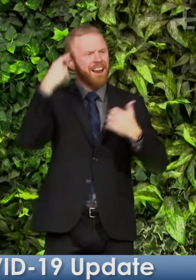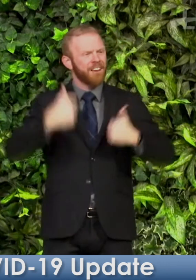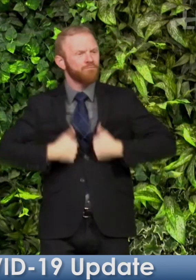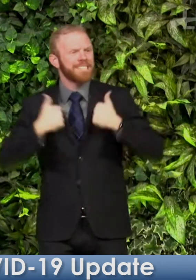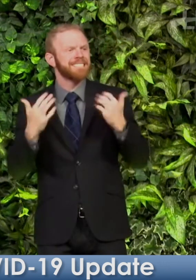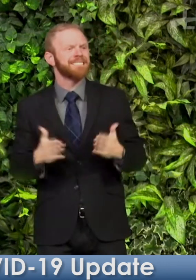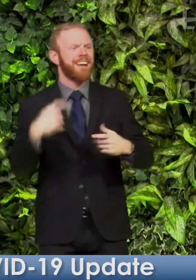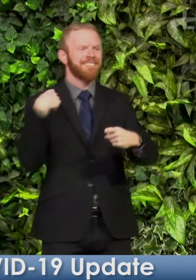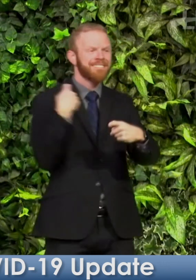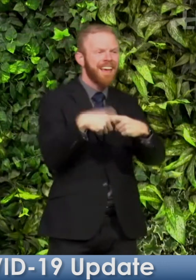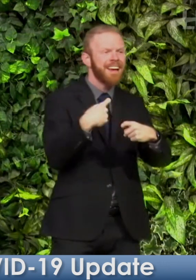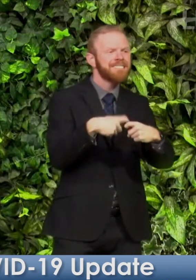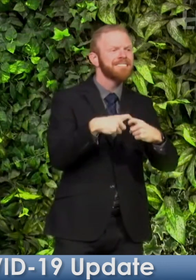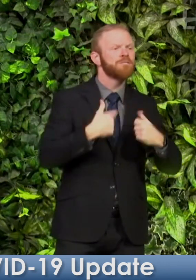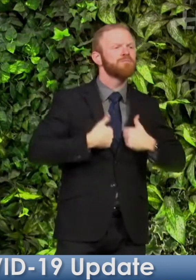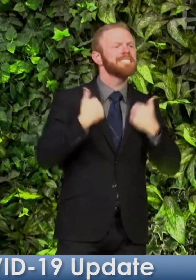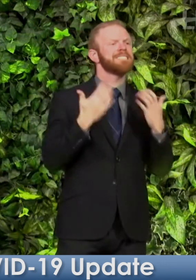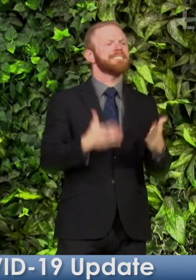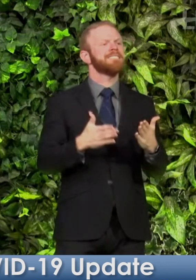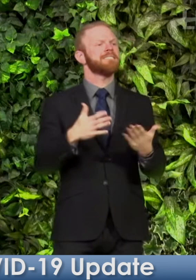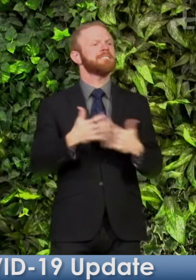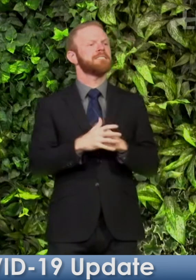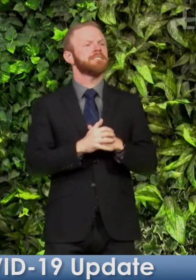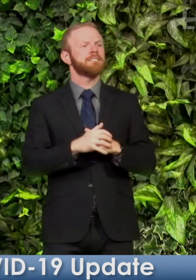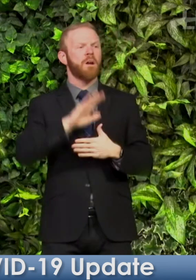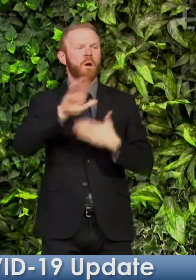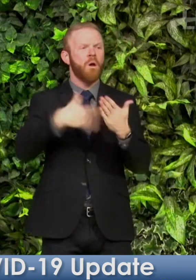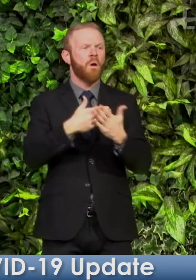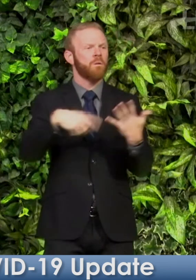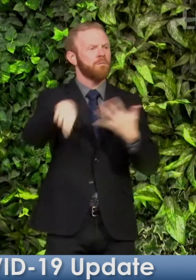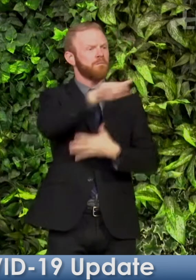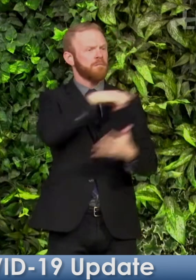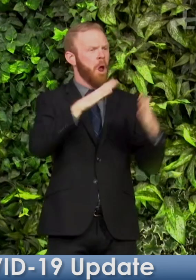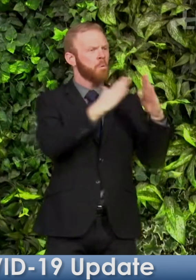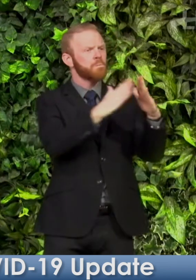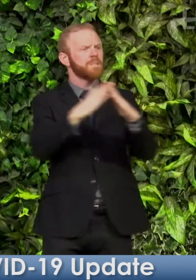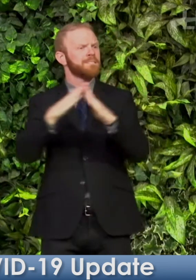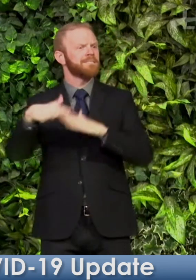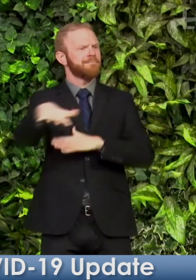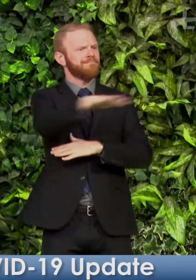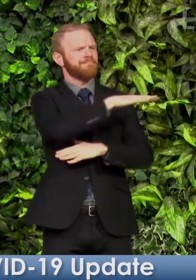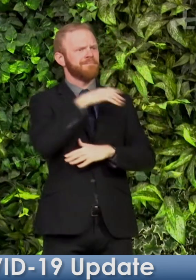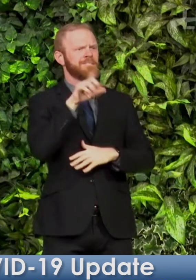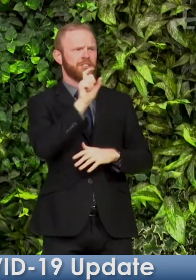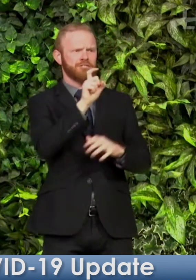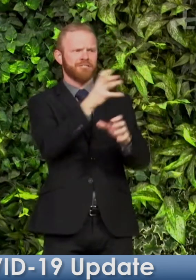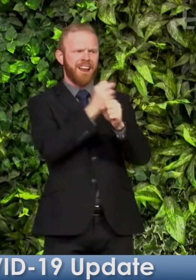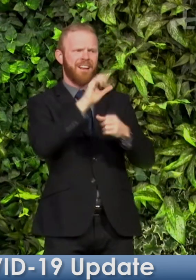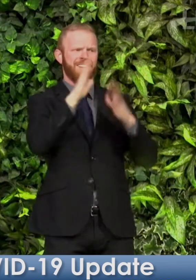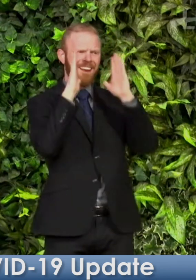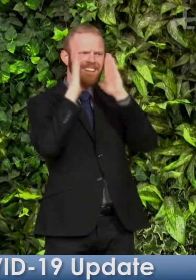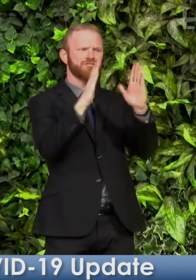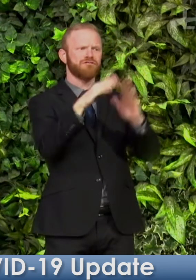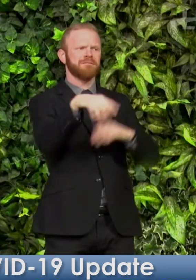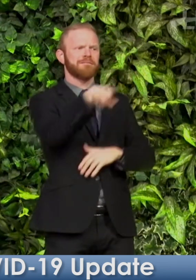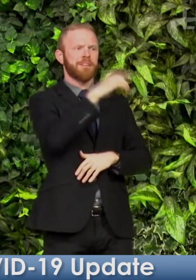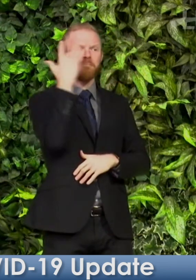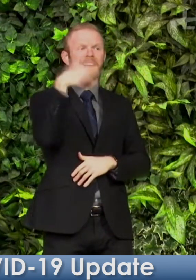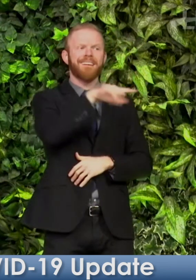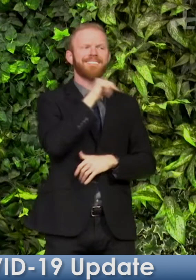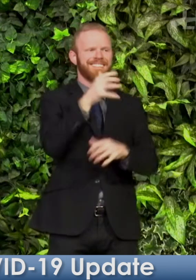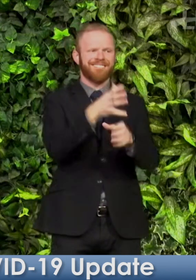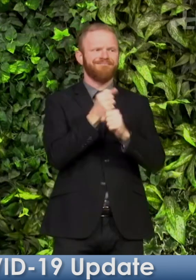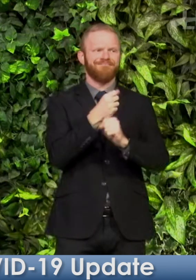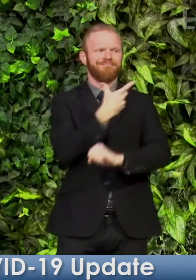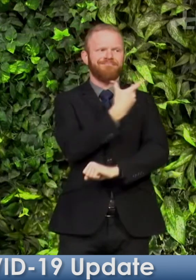the Cambodian community here, deserve more attention. We know that they've not received the shot in many ways in the numbers that they should, representative